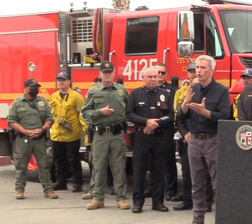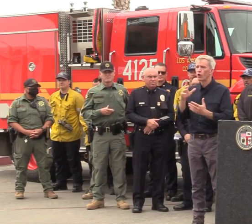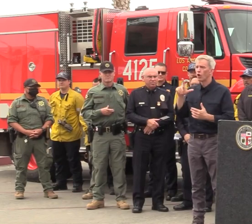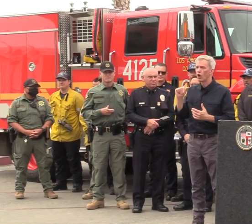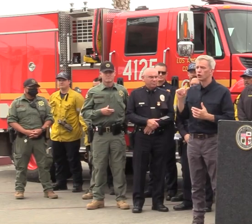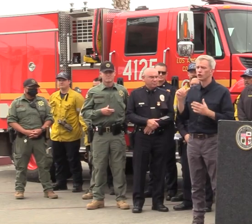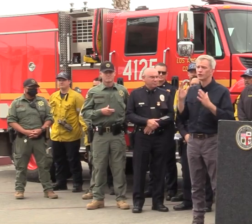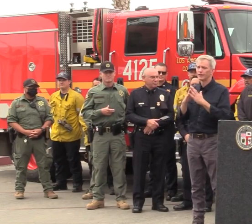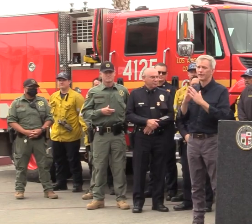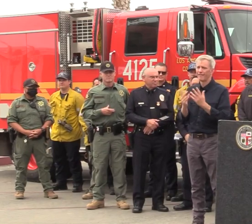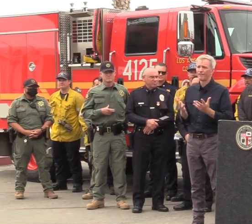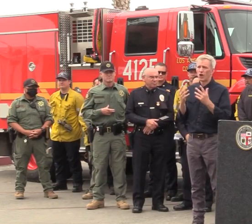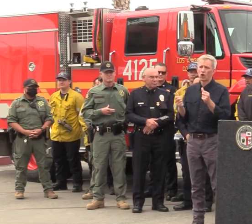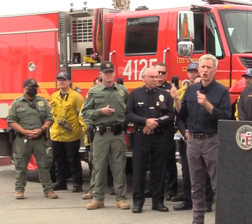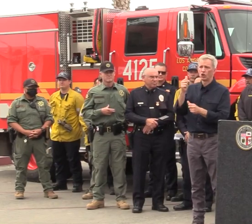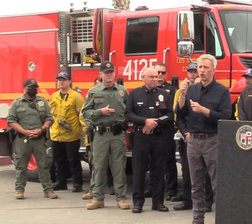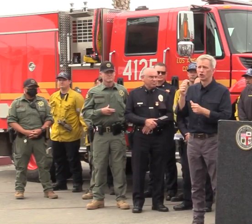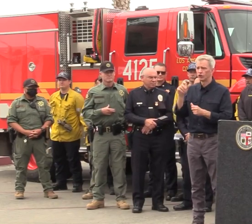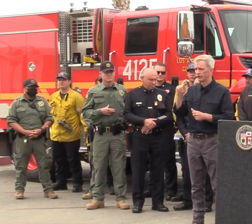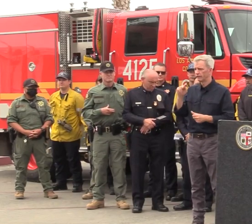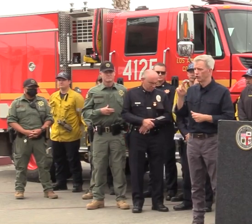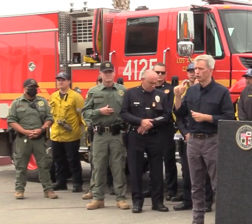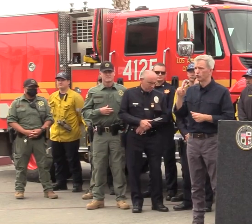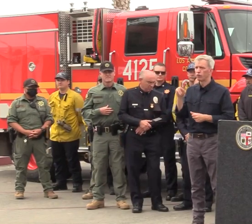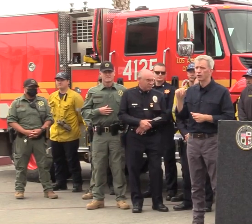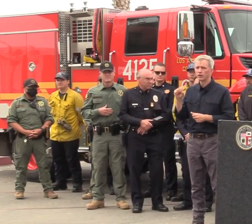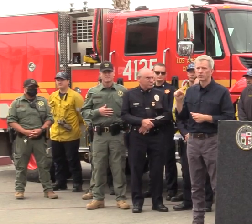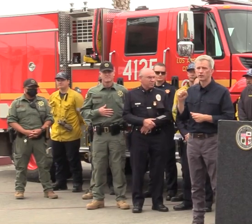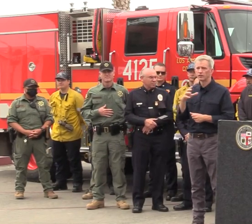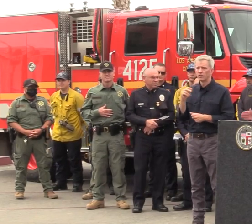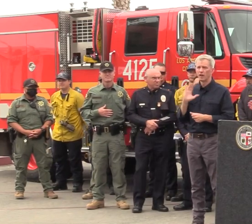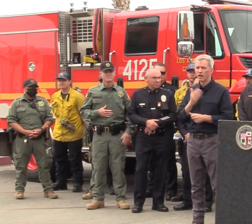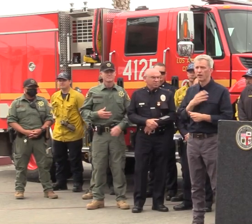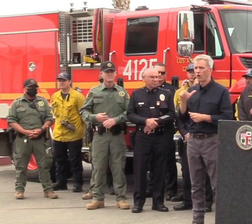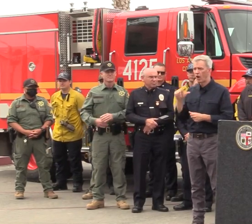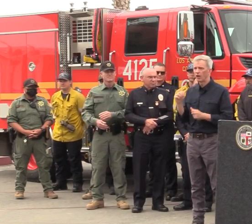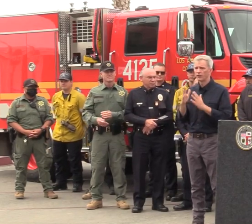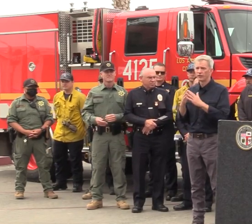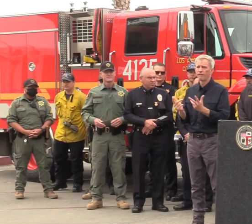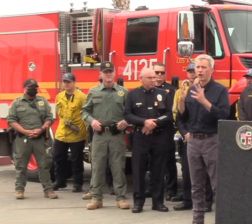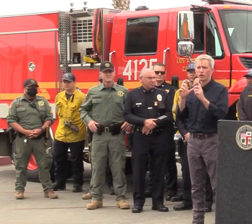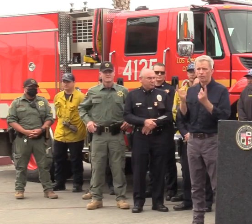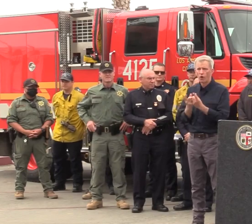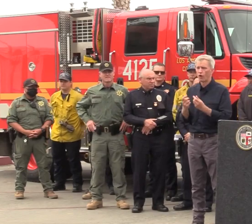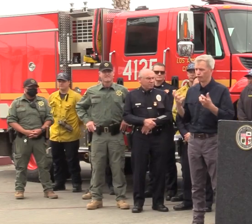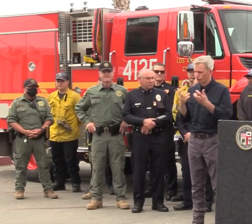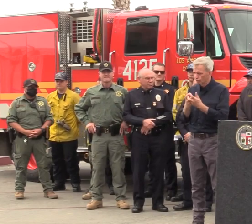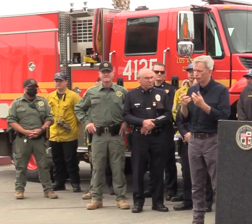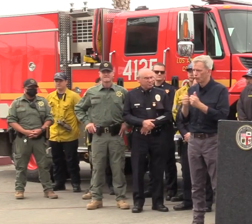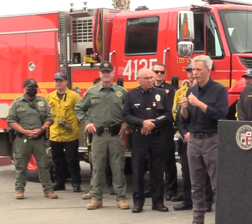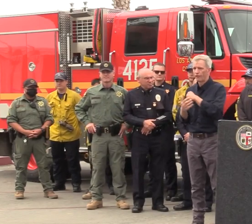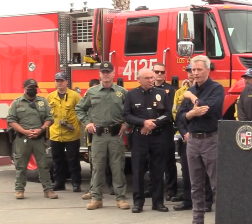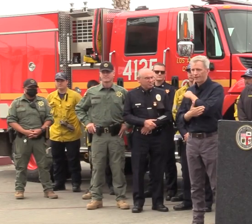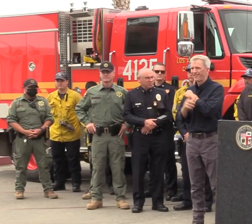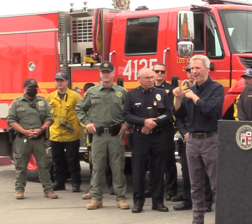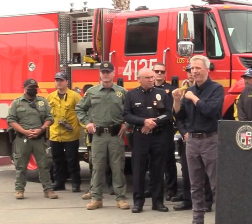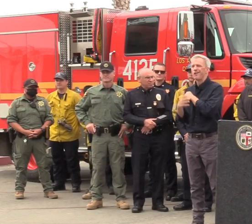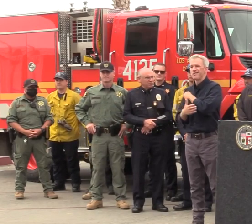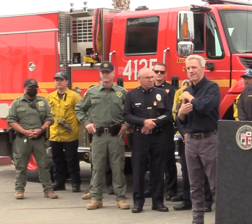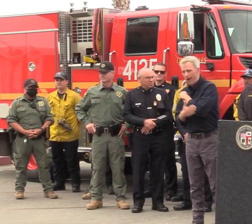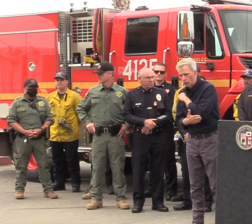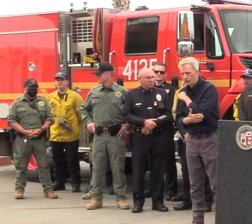Chief Ralph Terrazas and our incredible Los Angeles City Fire Department, together with our county colleagues, the Los Angeles County Fire